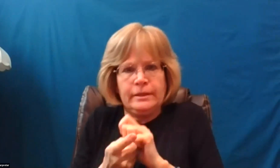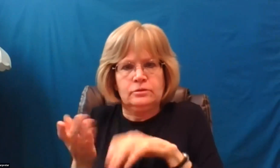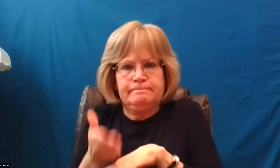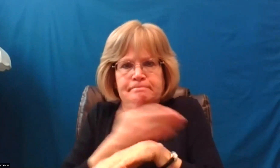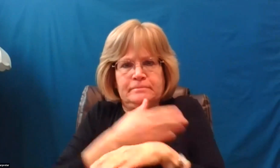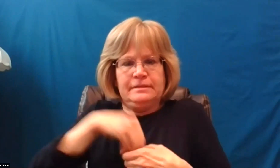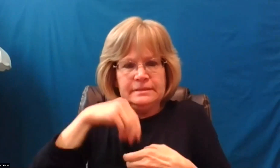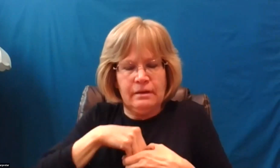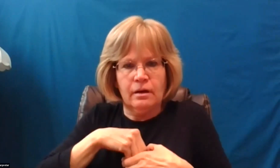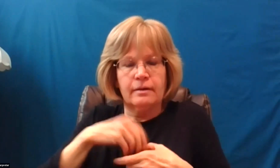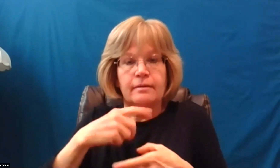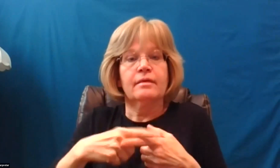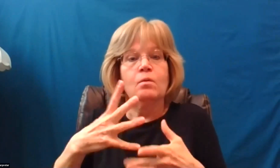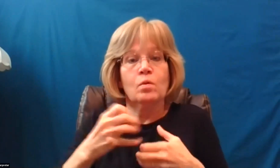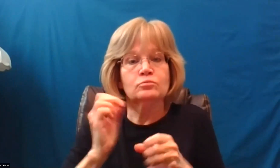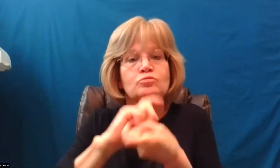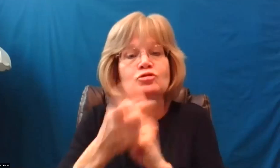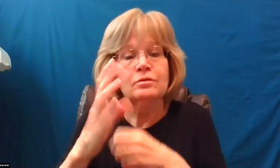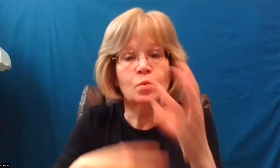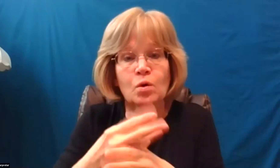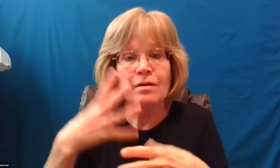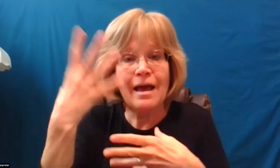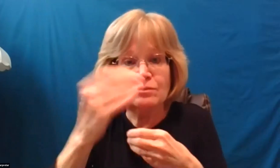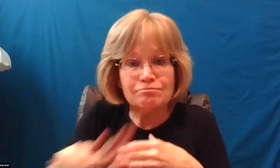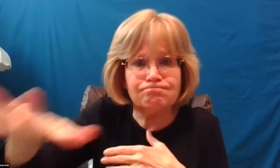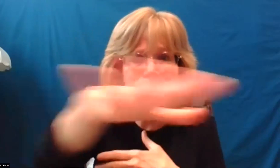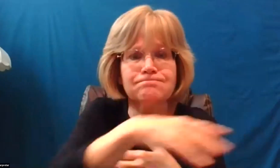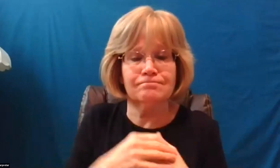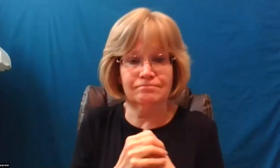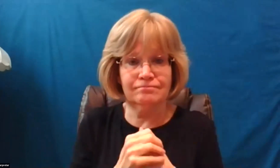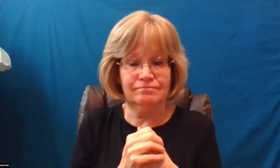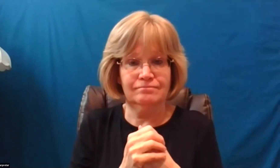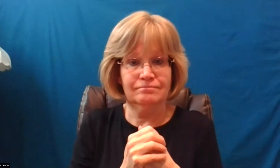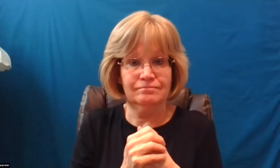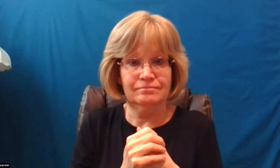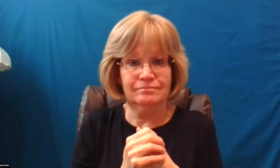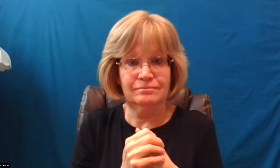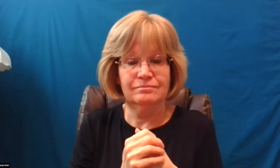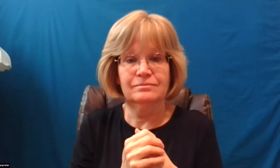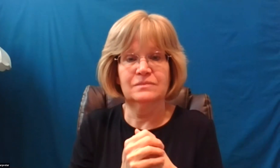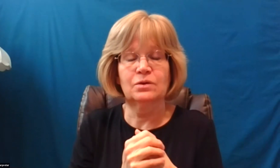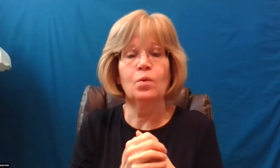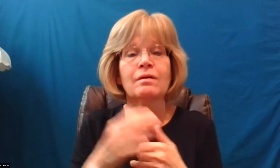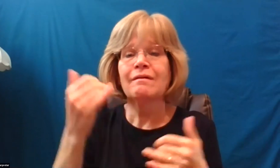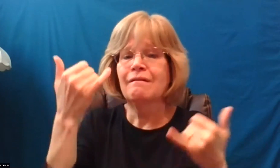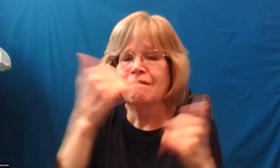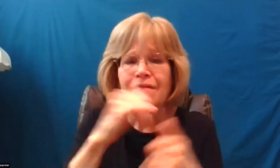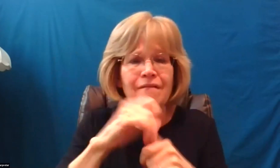toward a change in the world outside. So friends, bag the silly